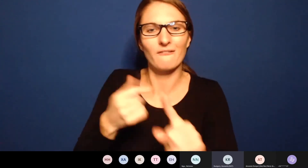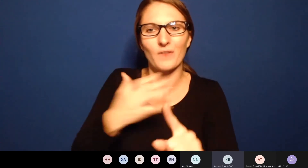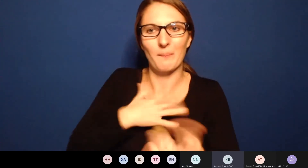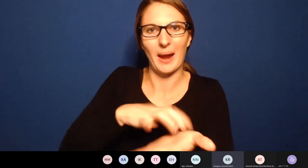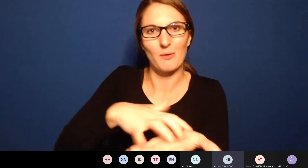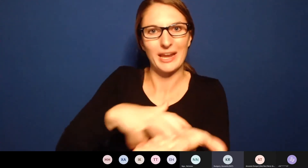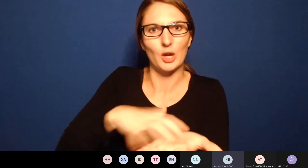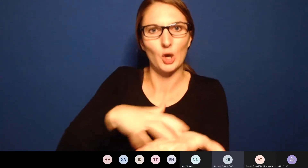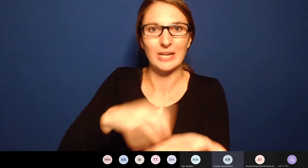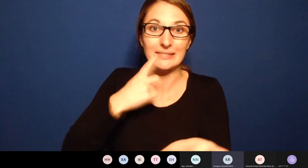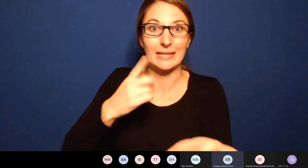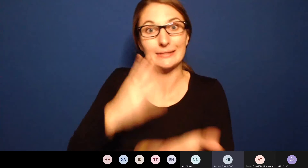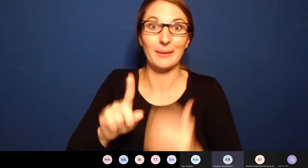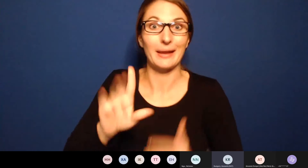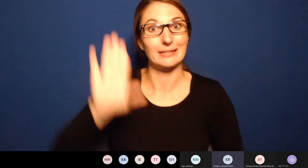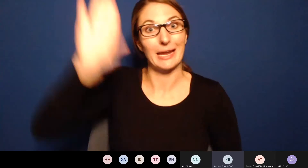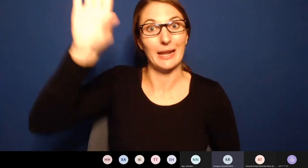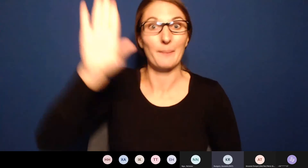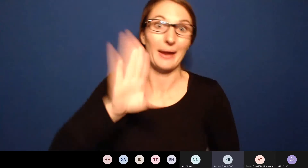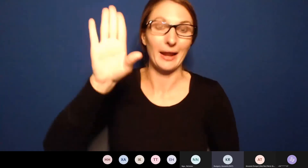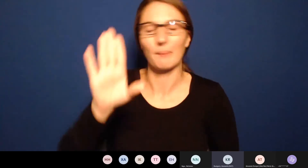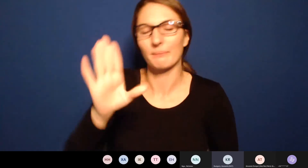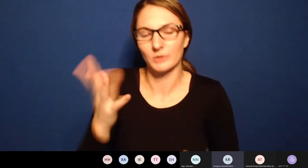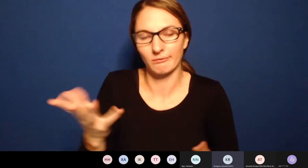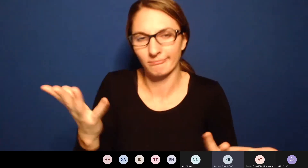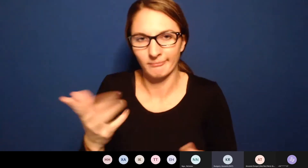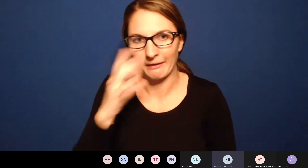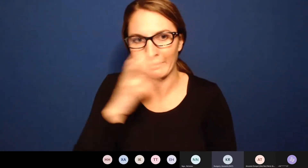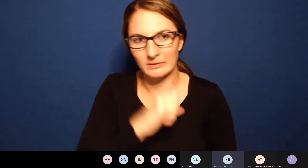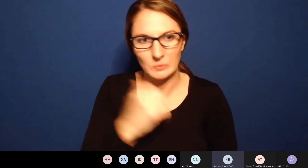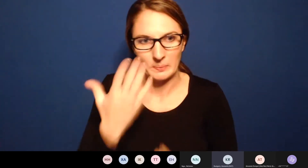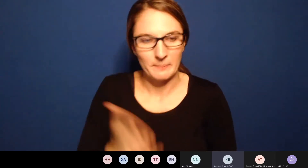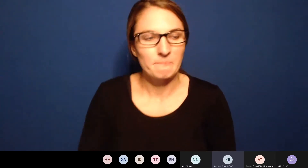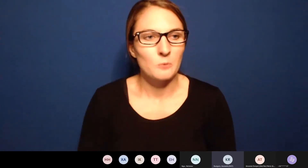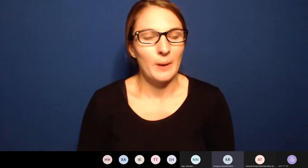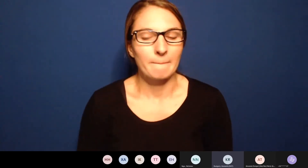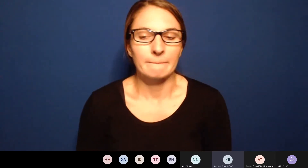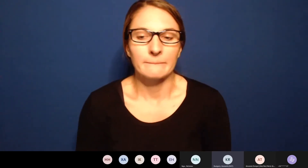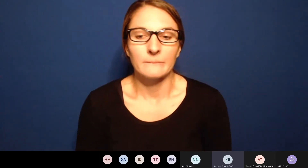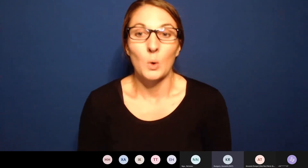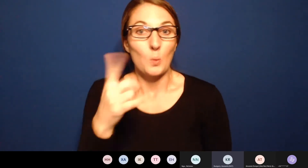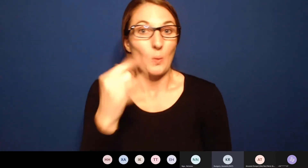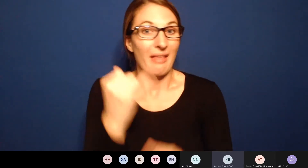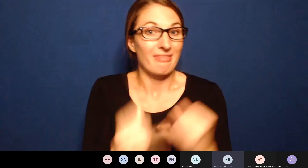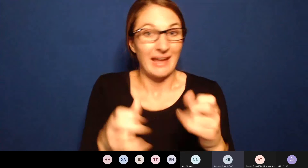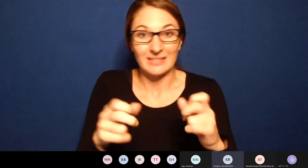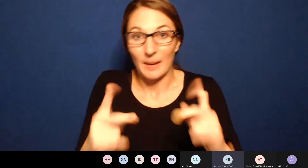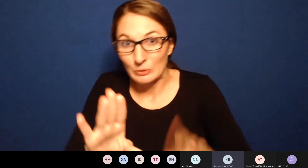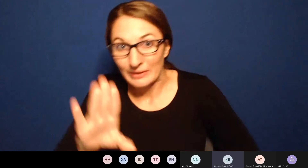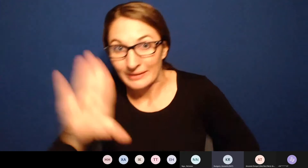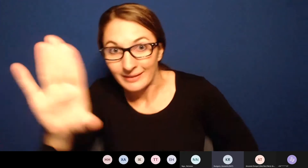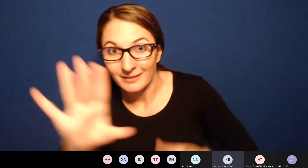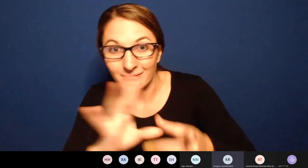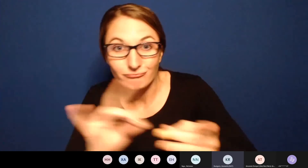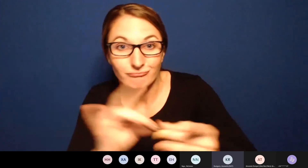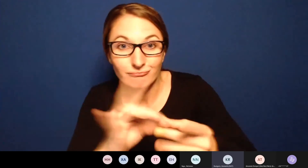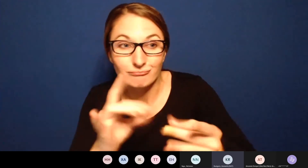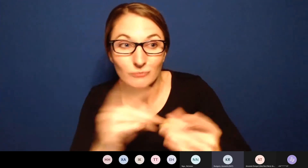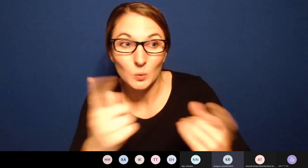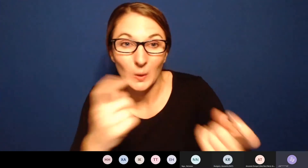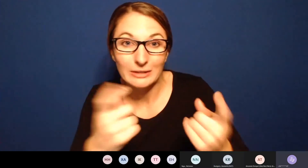my reader saying something about hand up. So, all right. One last opportunity. Anybody?